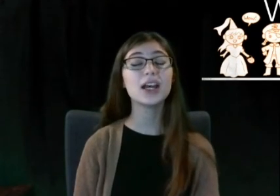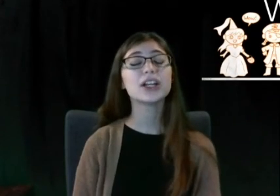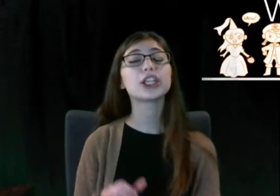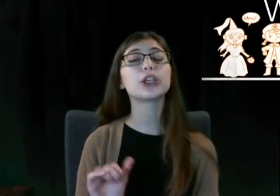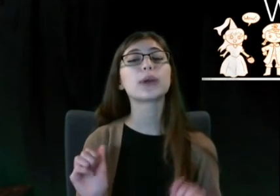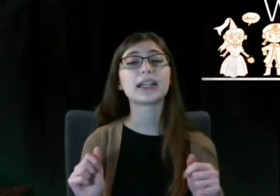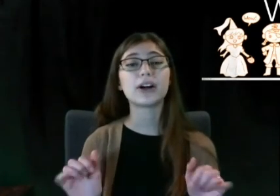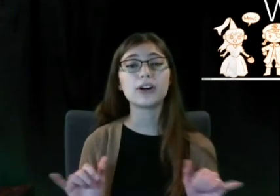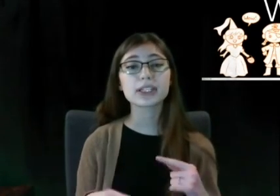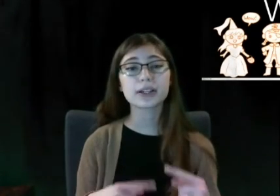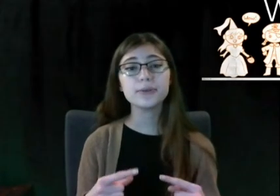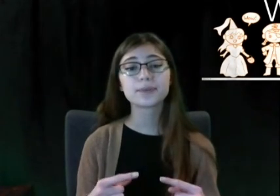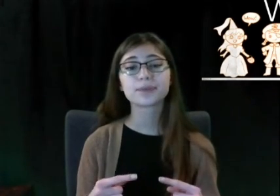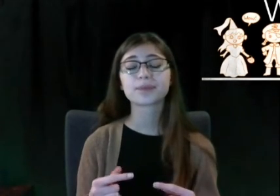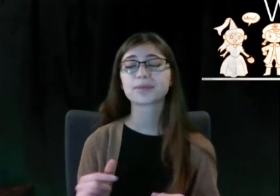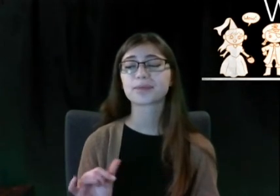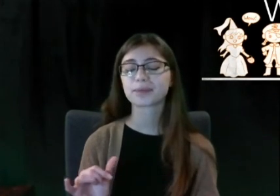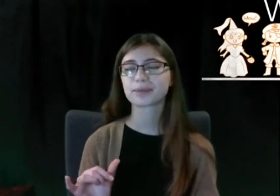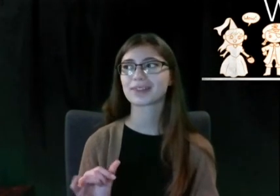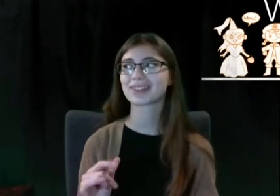You can also